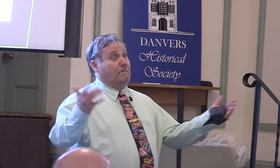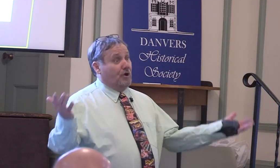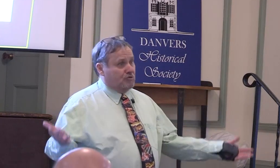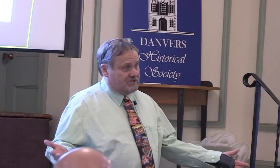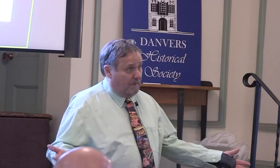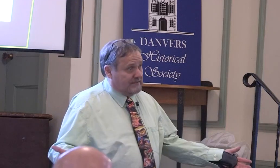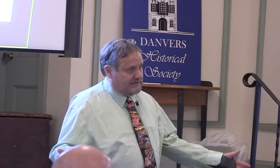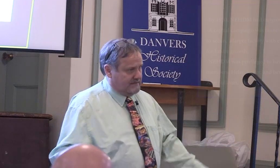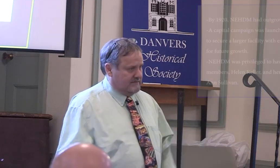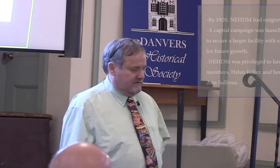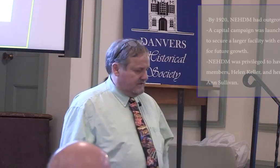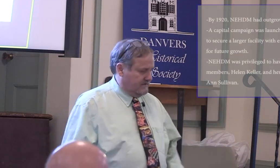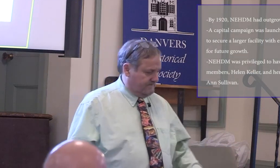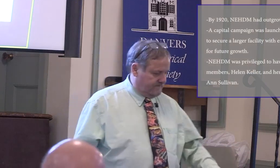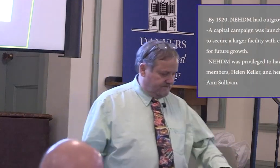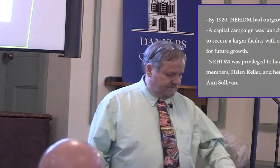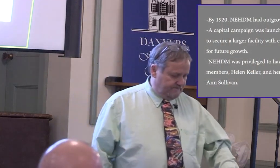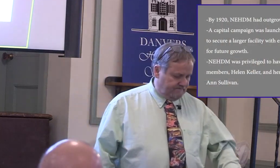we needed bigger space.